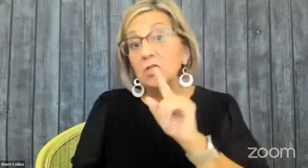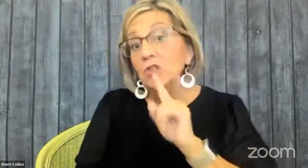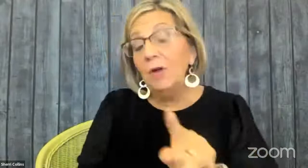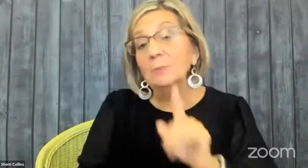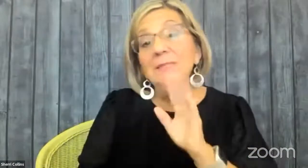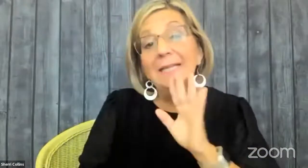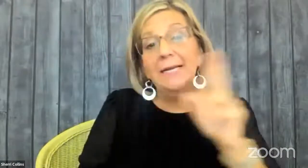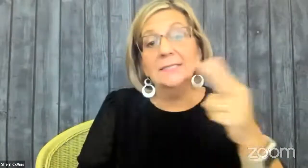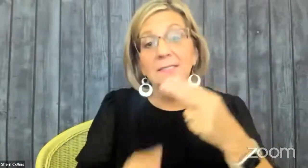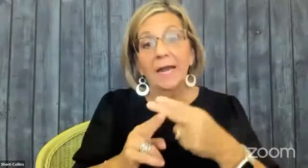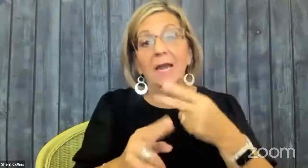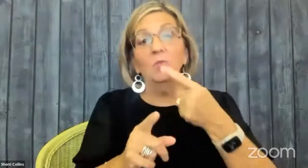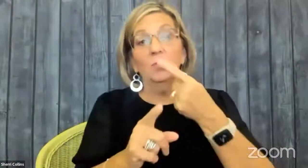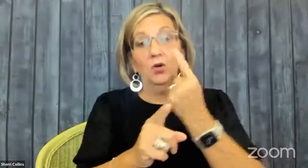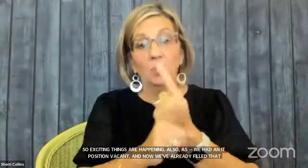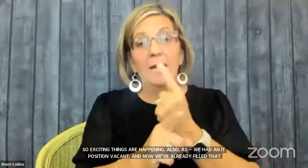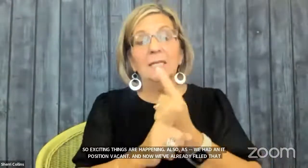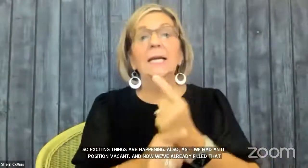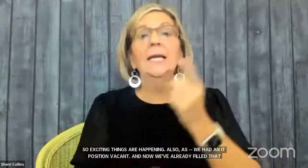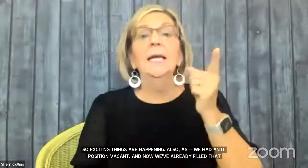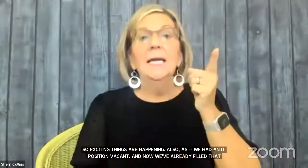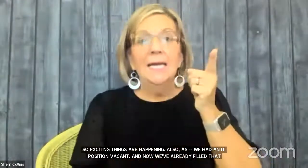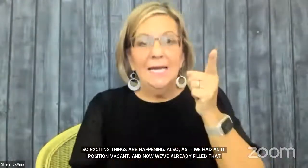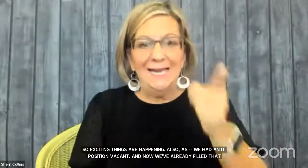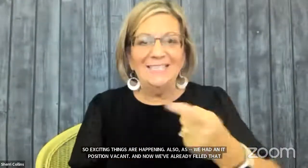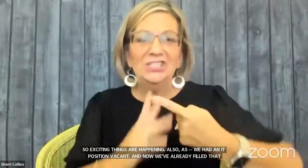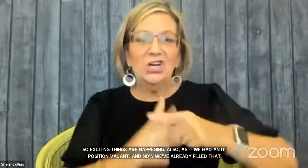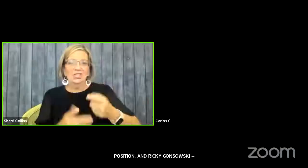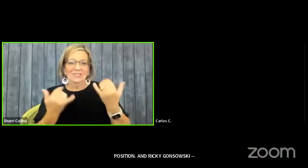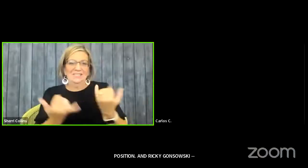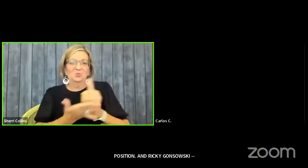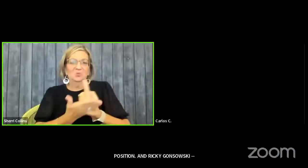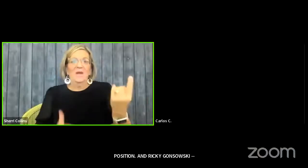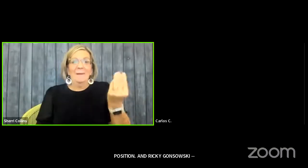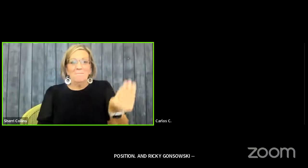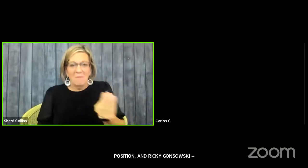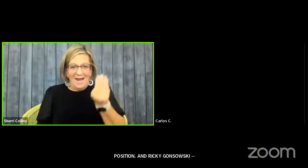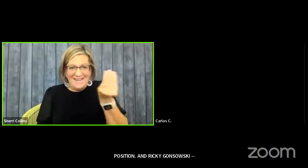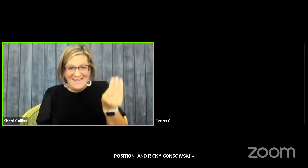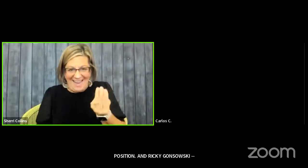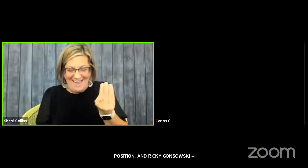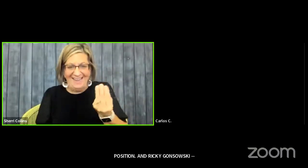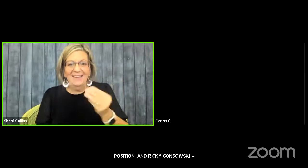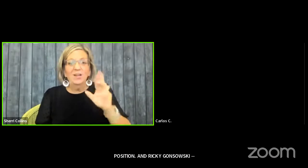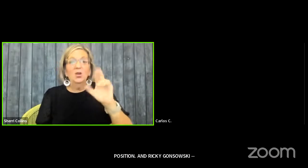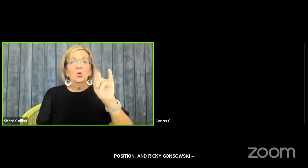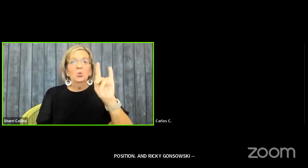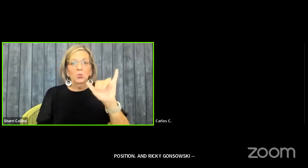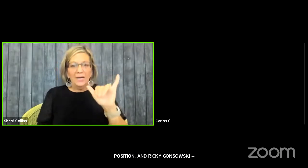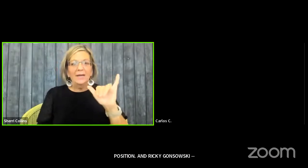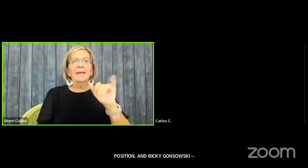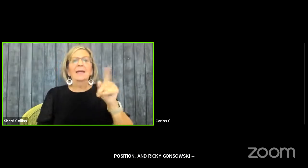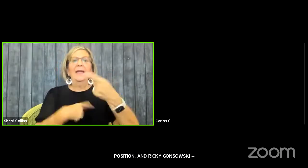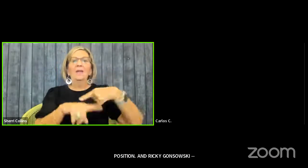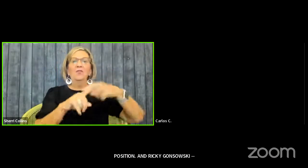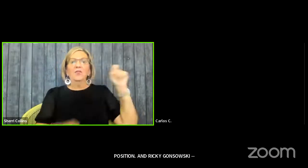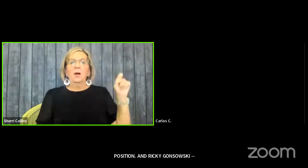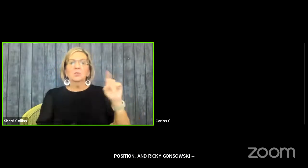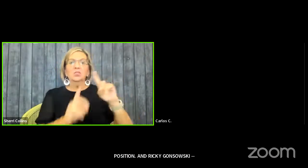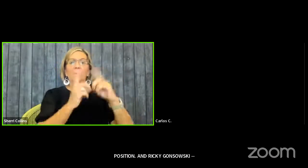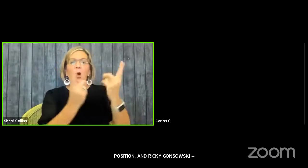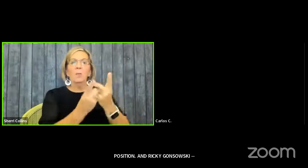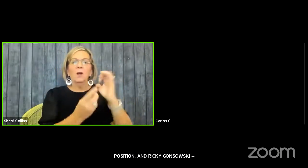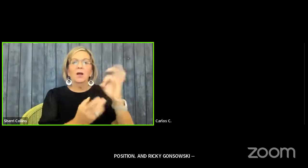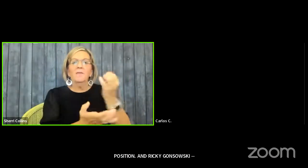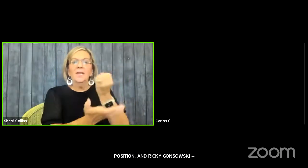I'm not sure if I'm saying his name correctly, he started this week, Monday. Ricky came